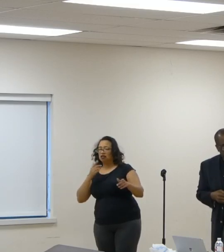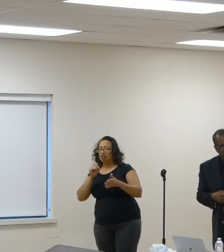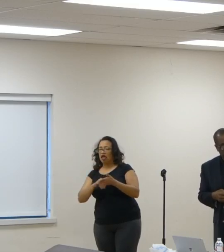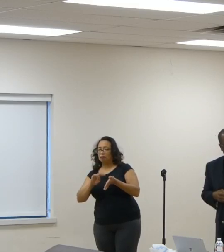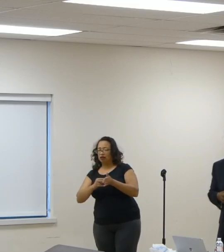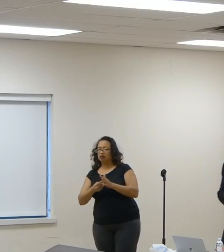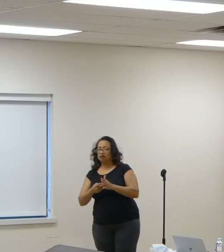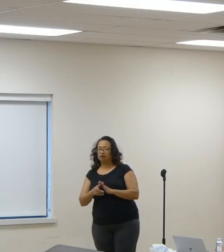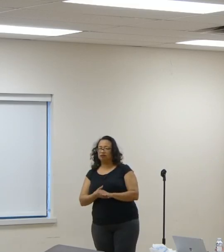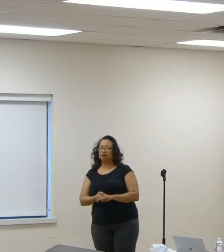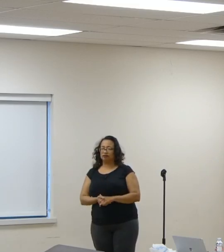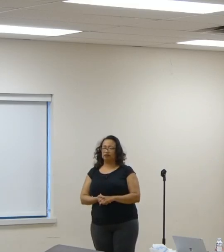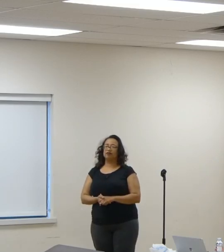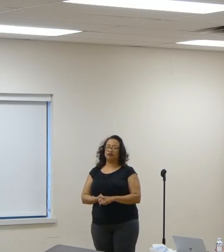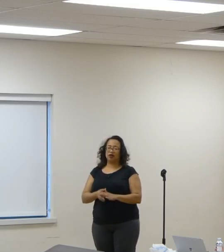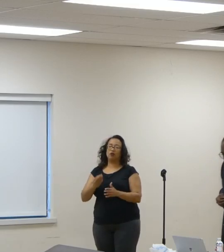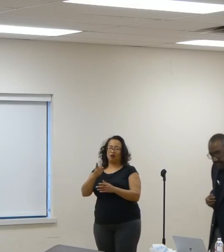Okay?